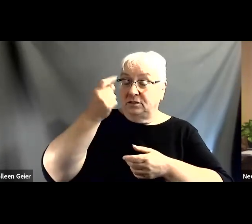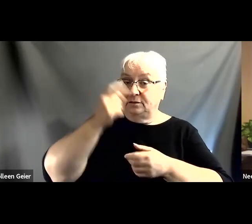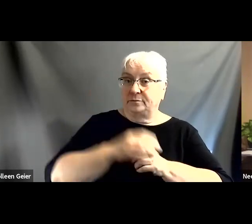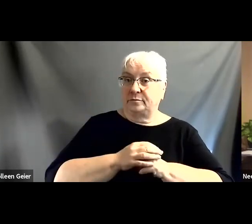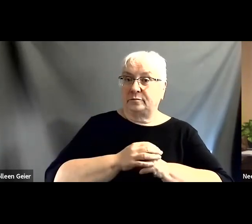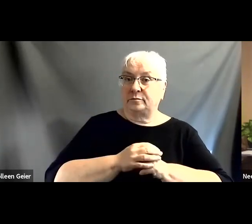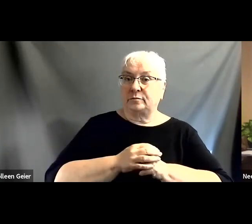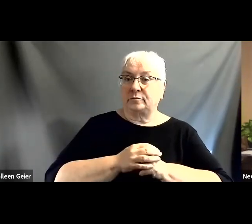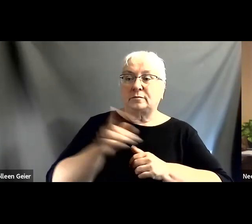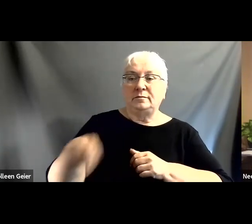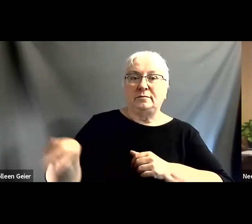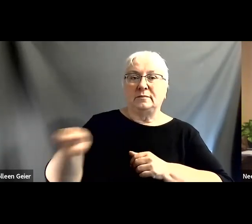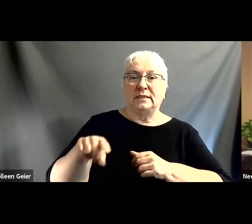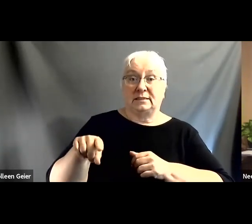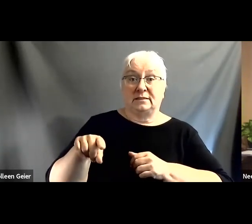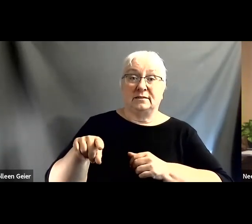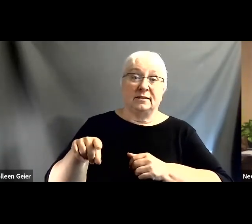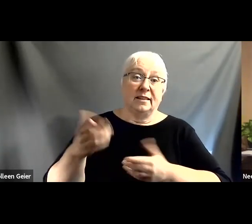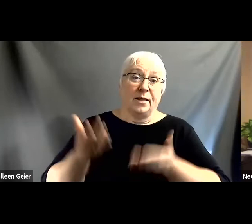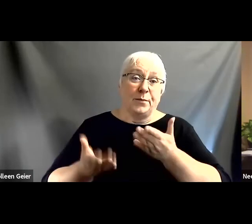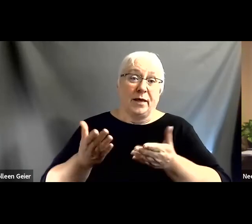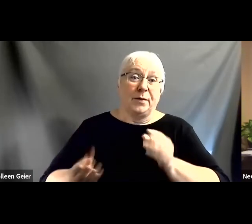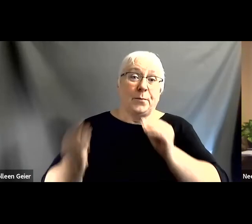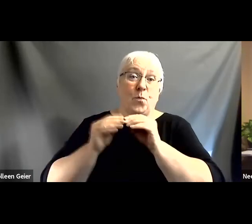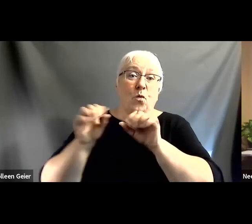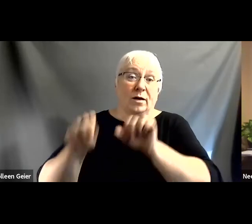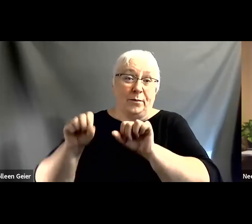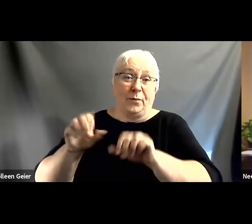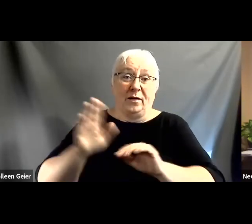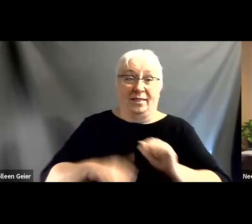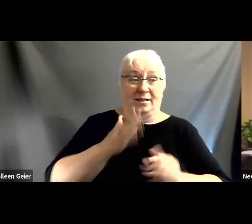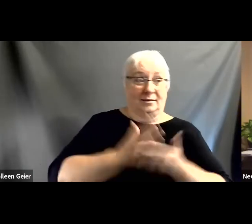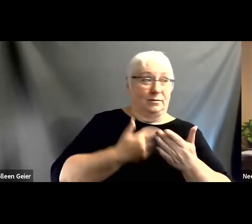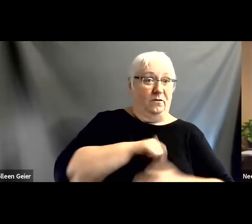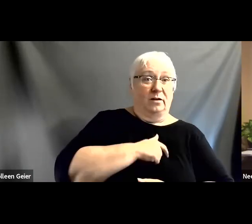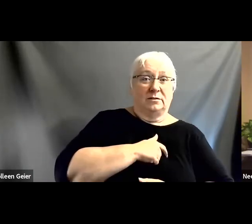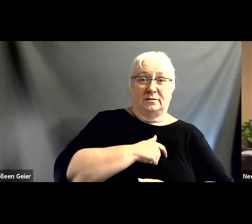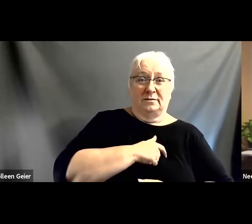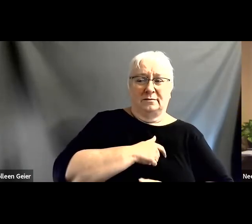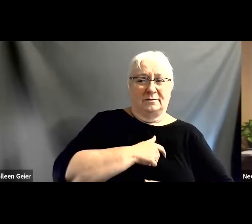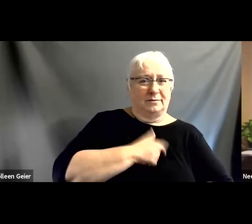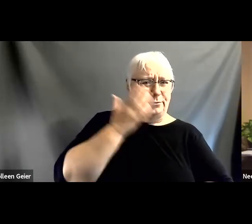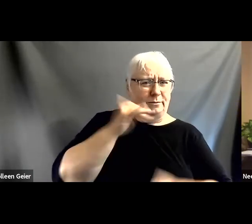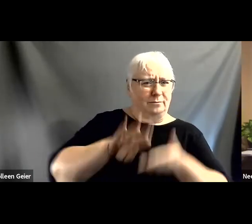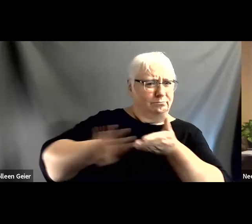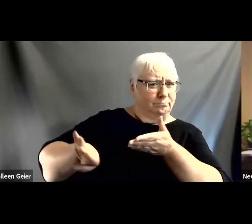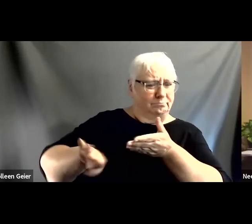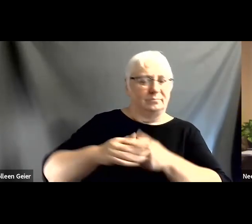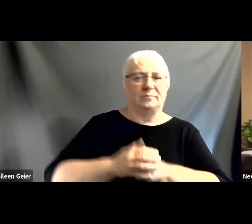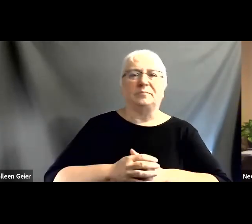that they sometimes are far more capable than some of us. One of the interesting things, especially in working with